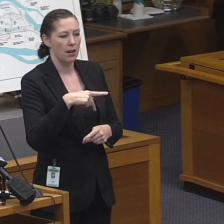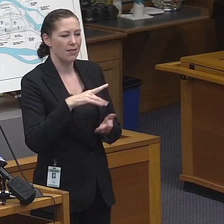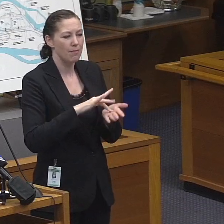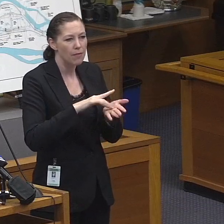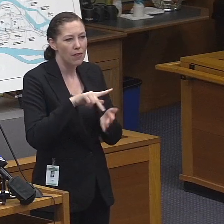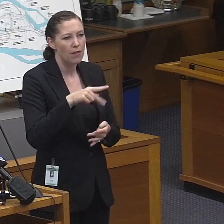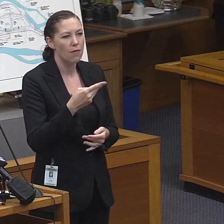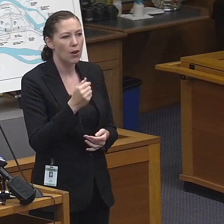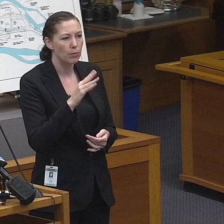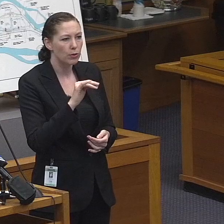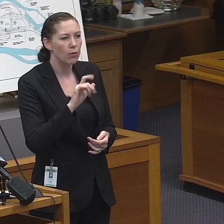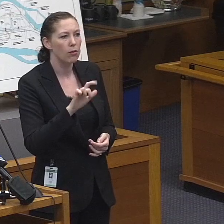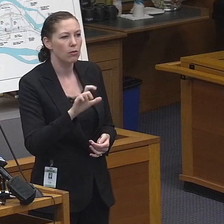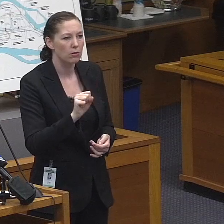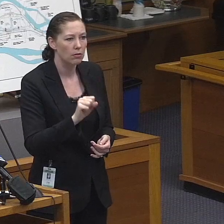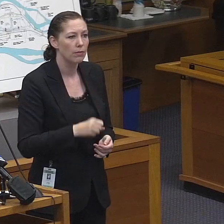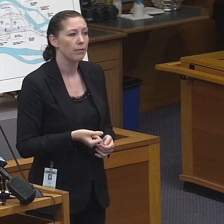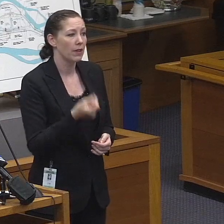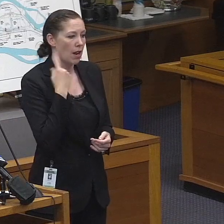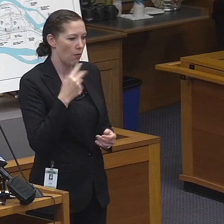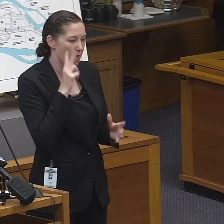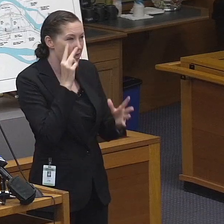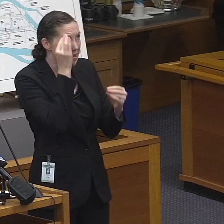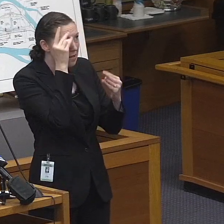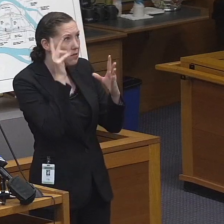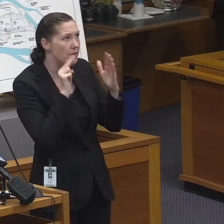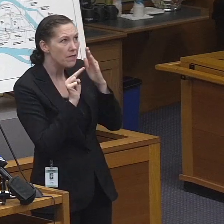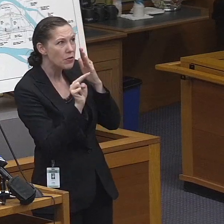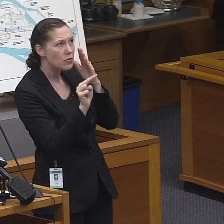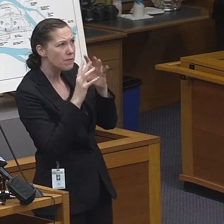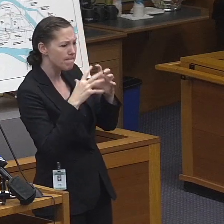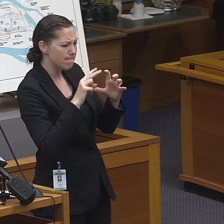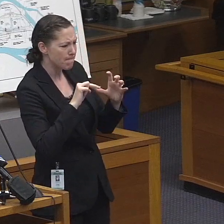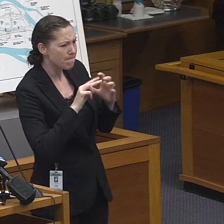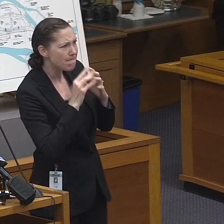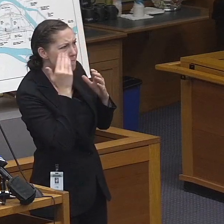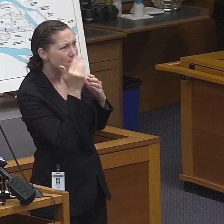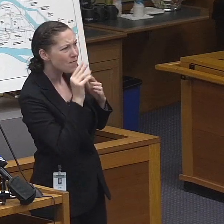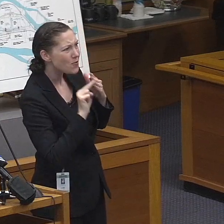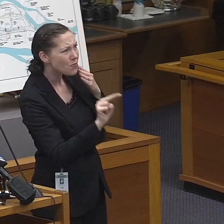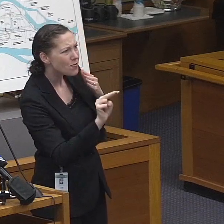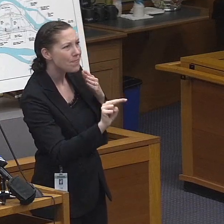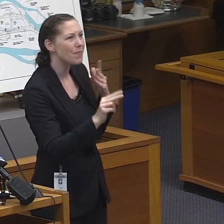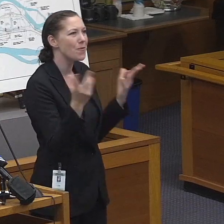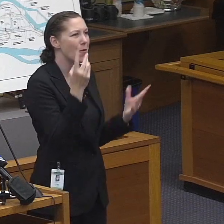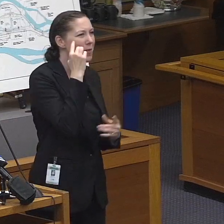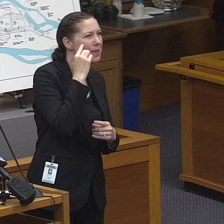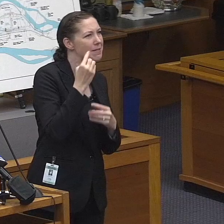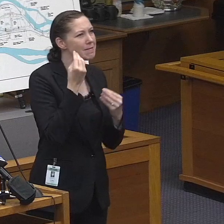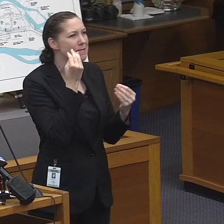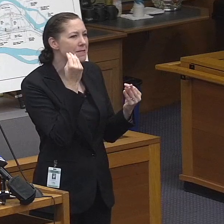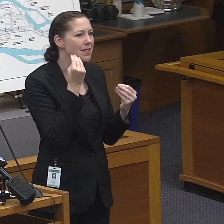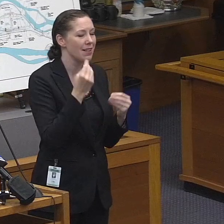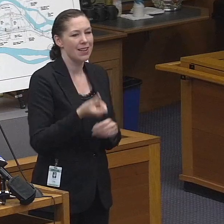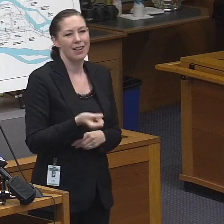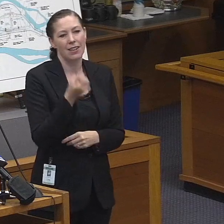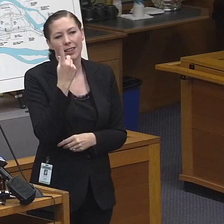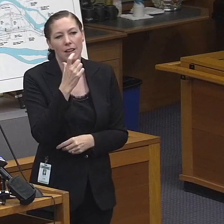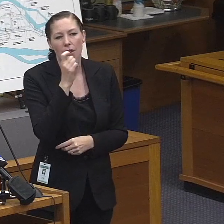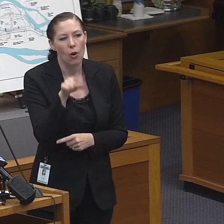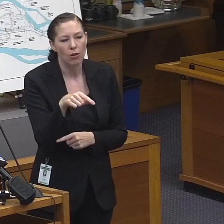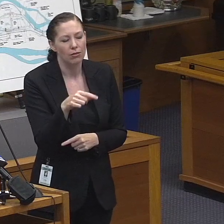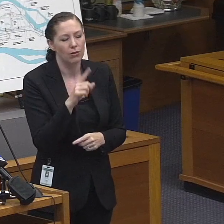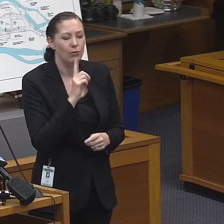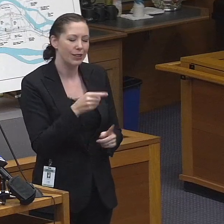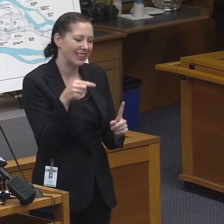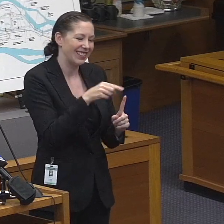ball, have us concerned, not necessarily for City of Salem, given your pristine watershed, but but other communities around